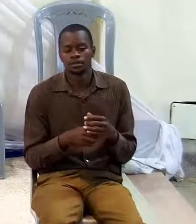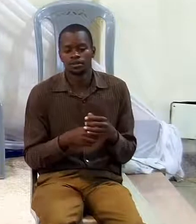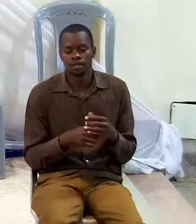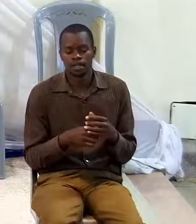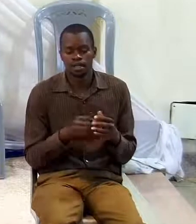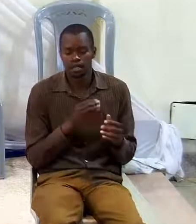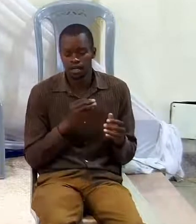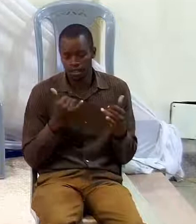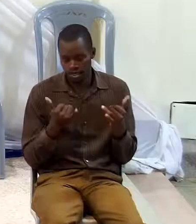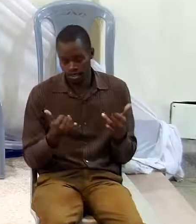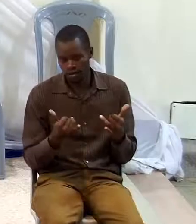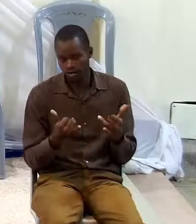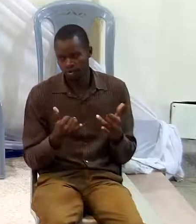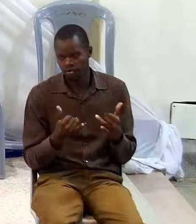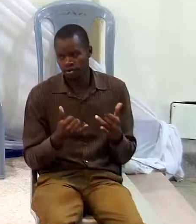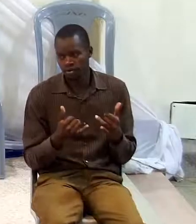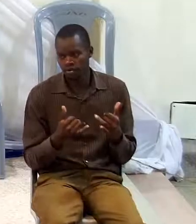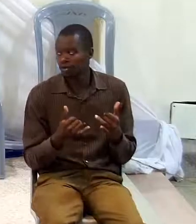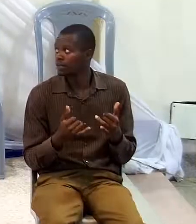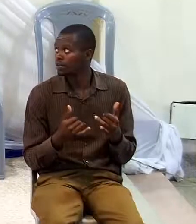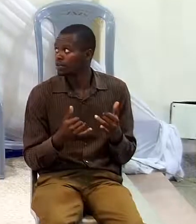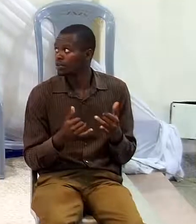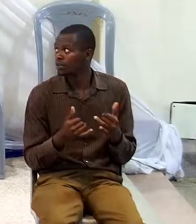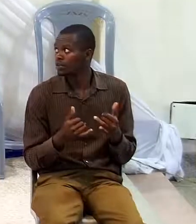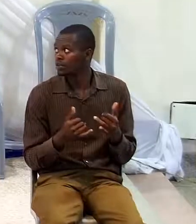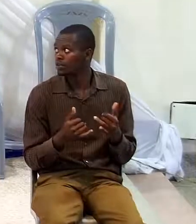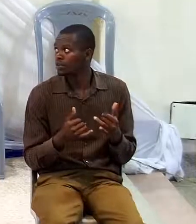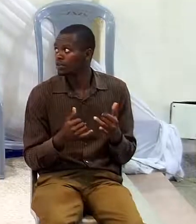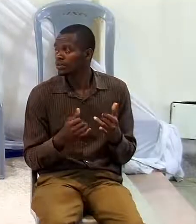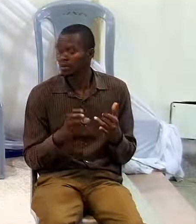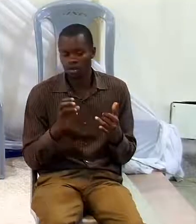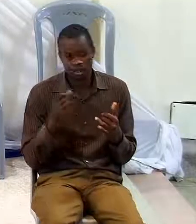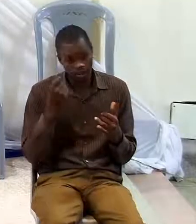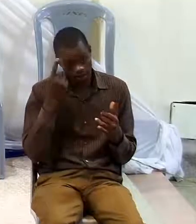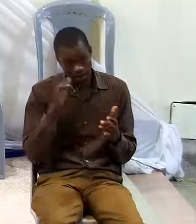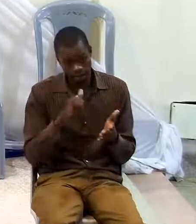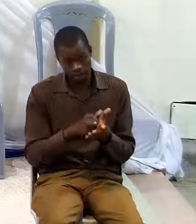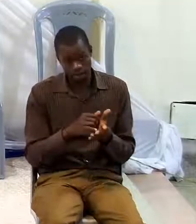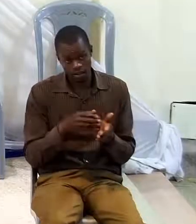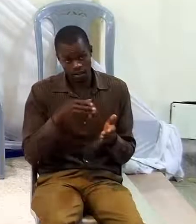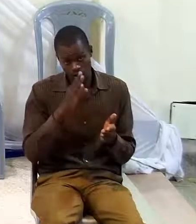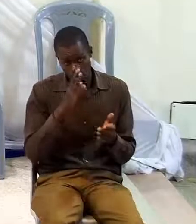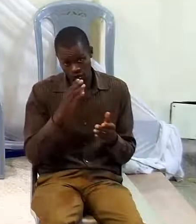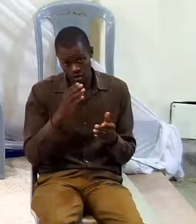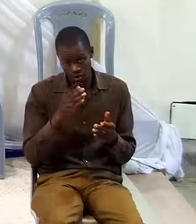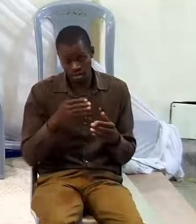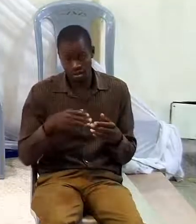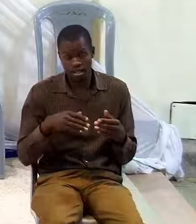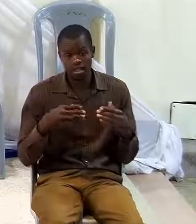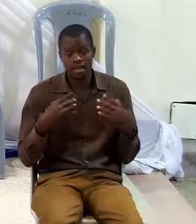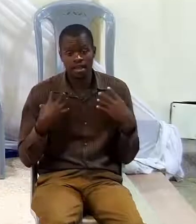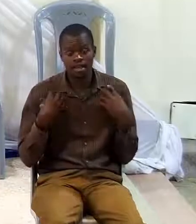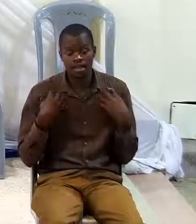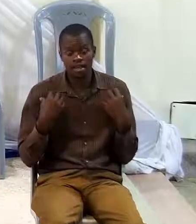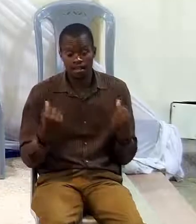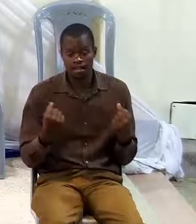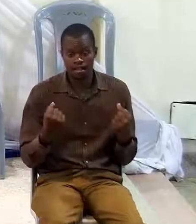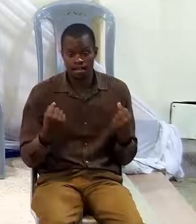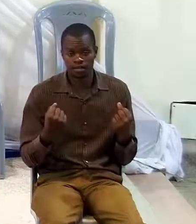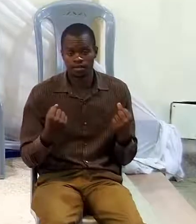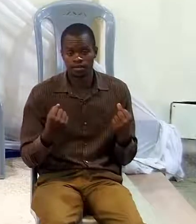we know that God is the healer, isn't it? Yeah, so with all